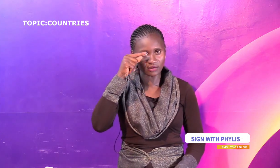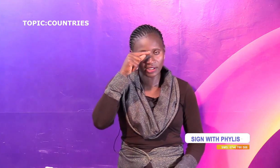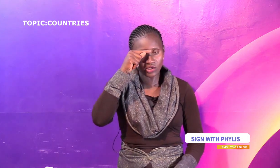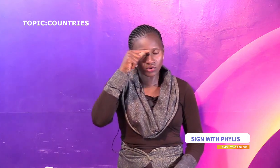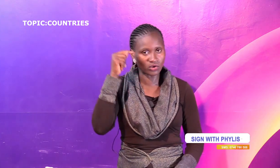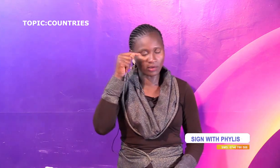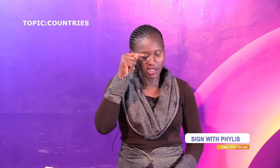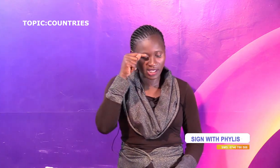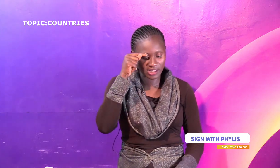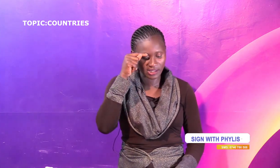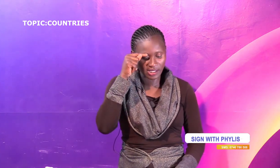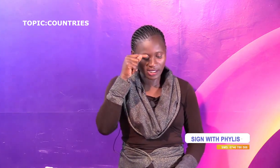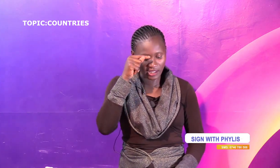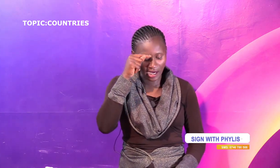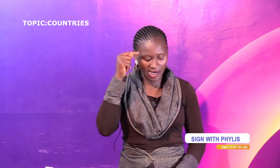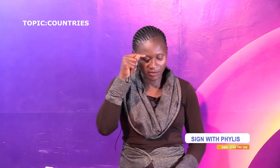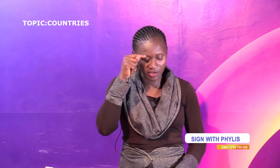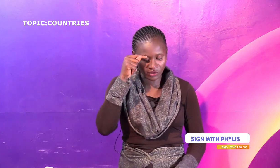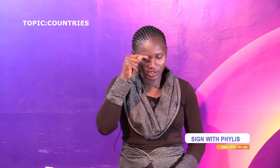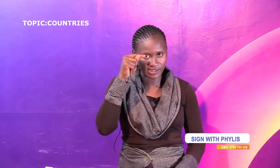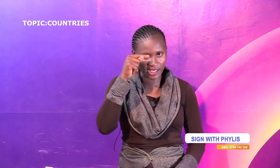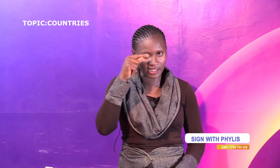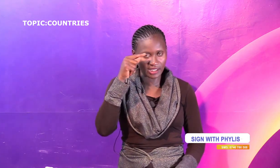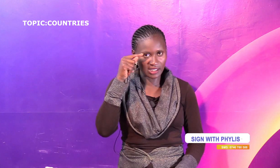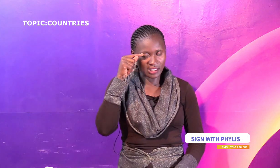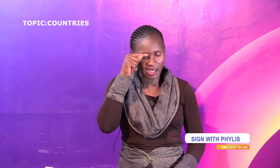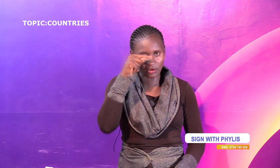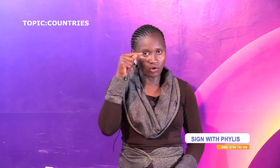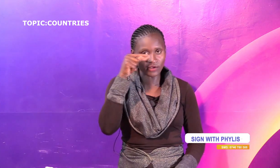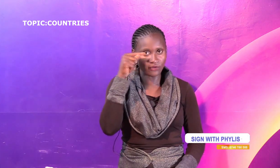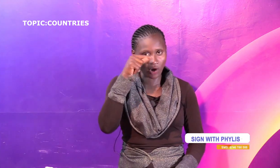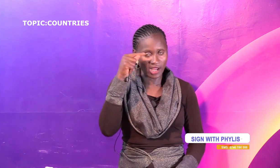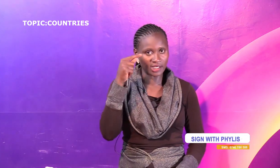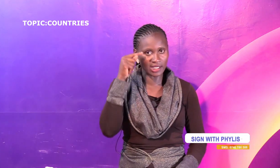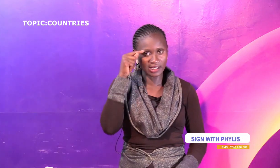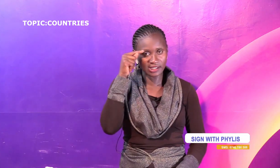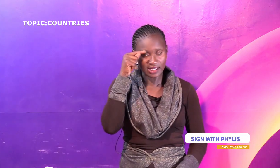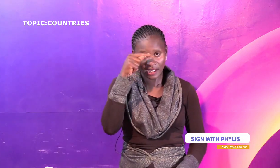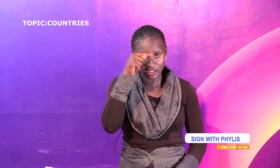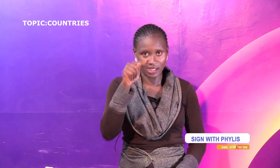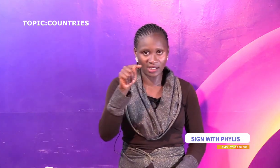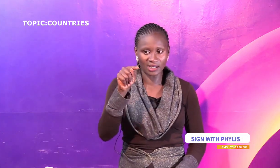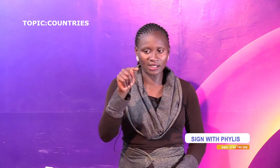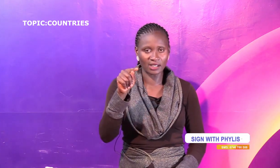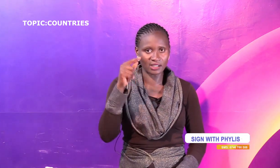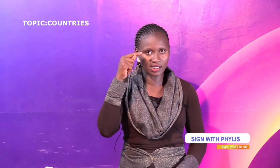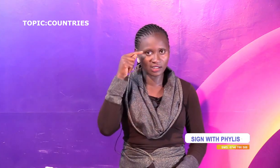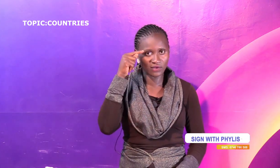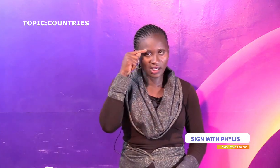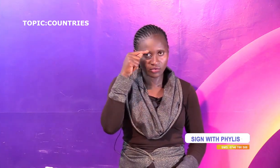So you're making it coming on your side, going forward like this, Russia. Index finger pushing